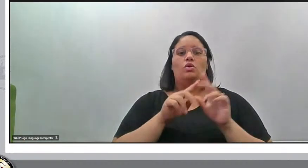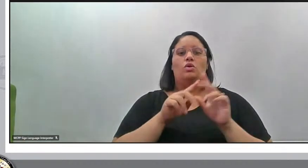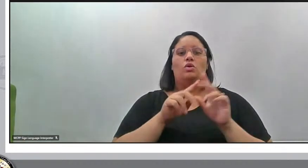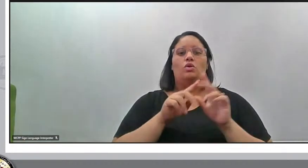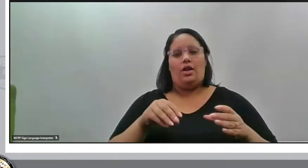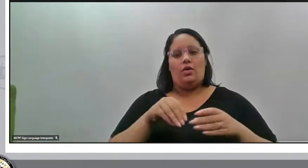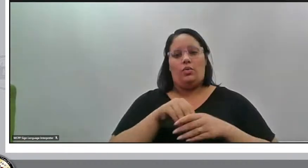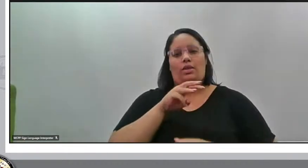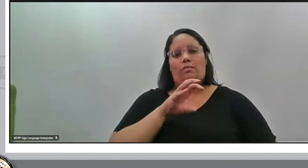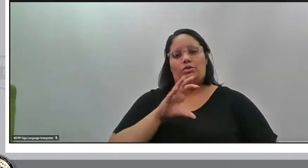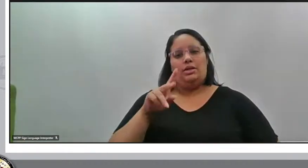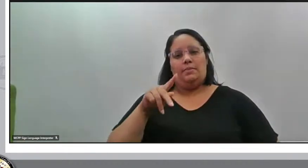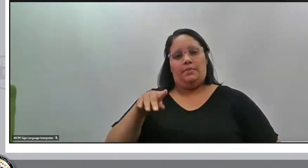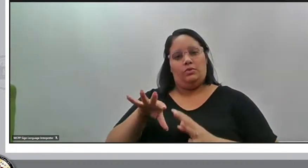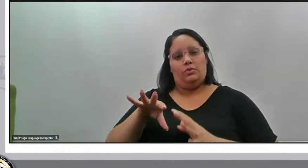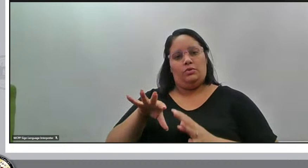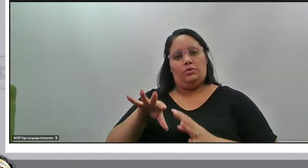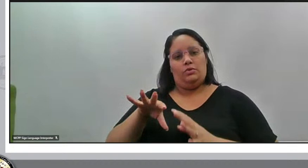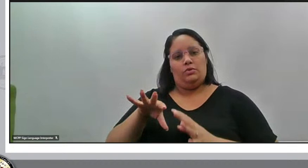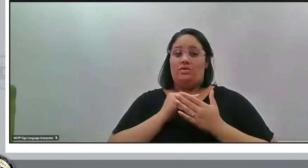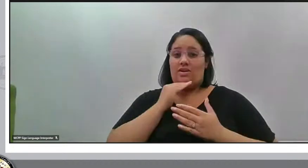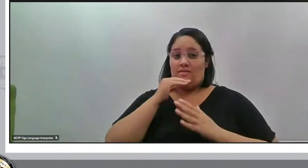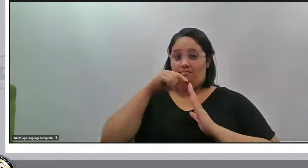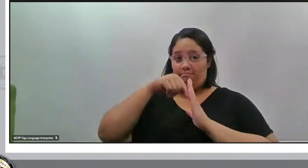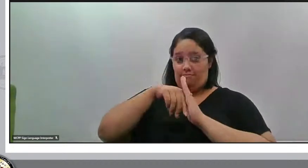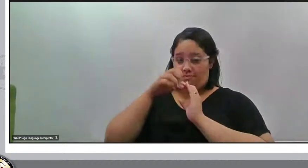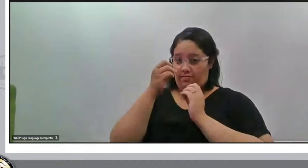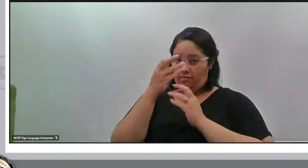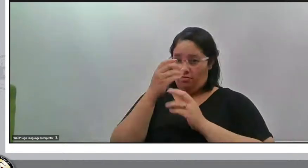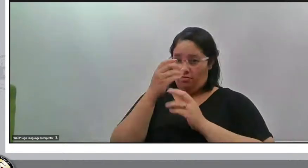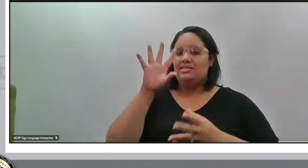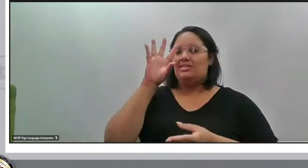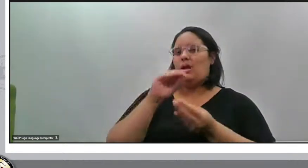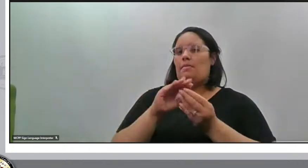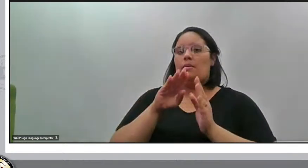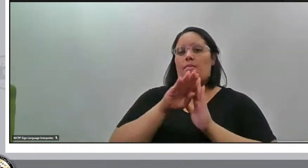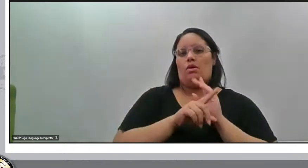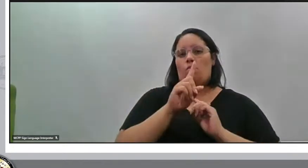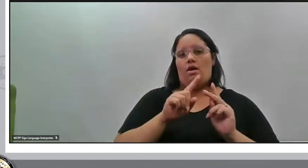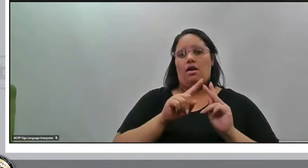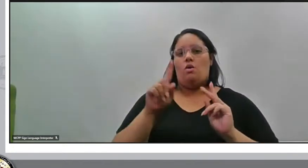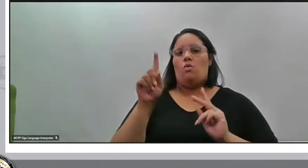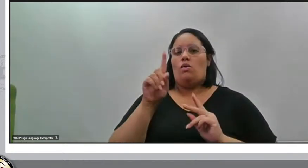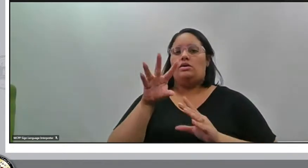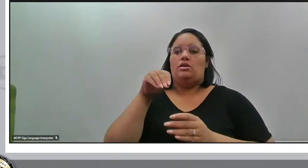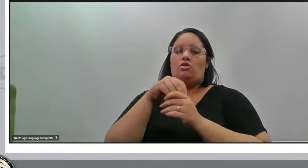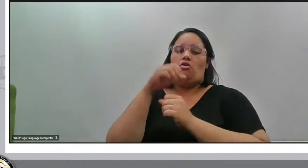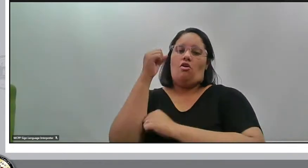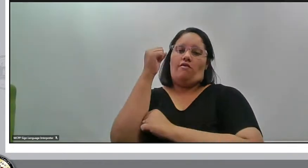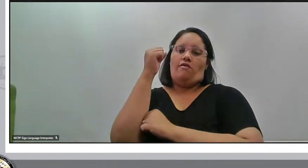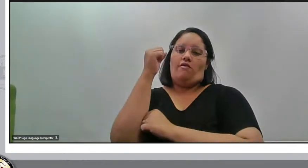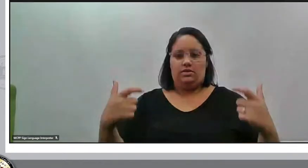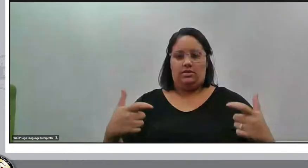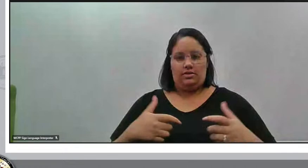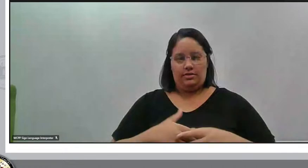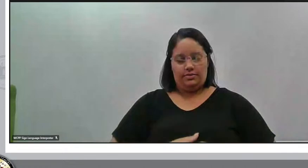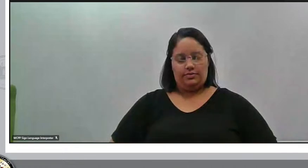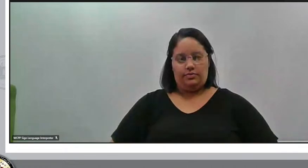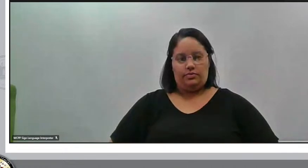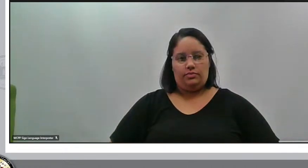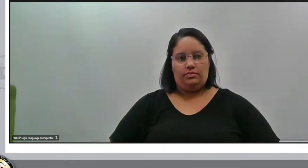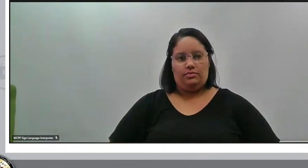GWCPP related. I'm not sure that's enough detail, but that's basically a summary of program one as well as what is in office of the secretary.